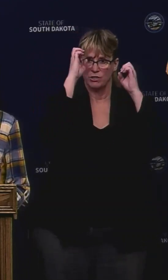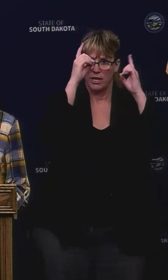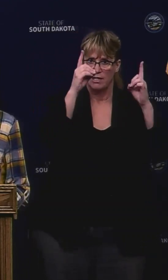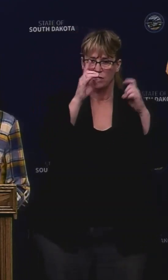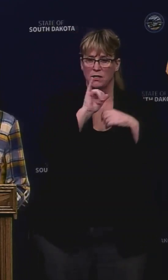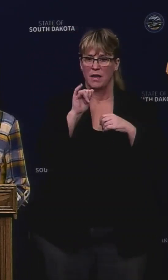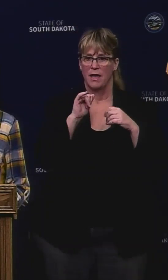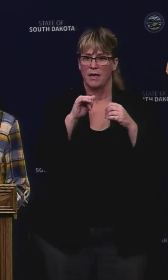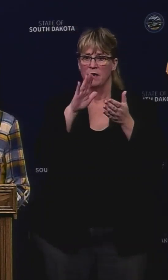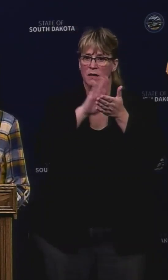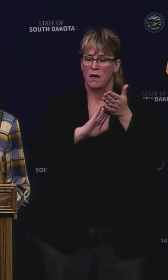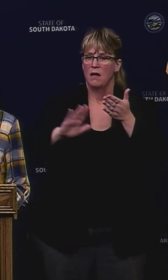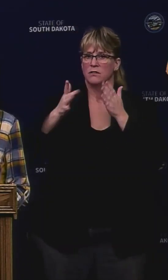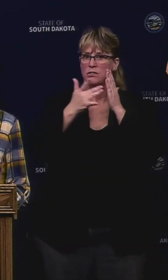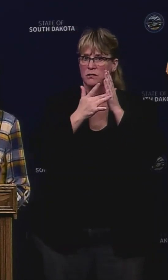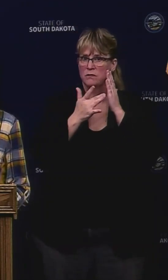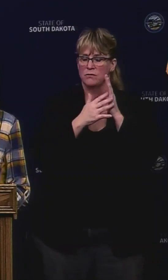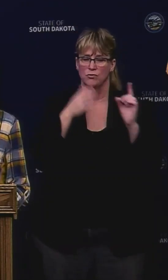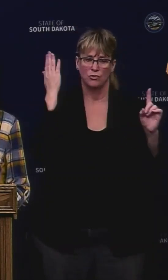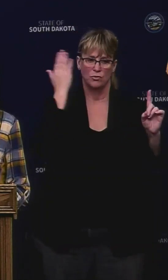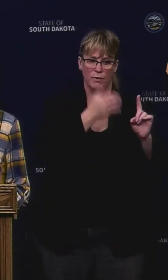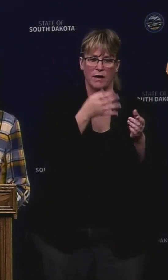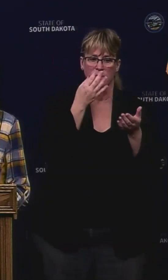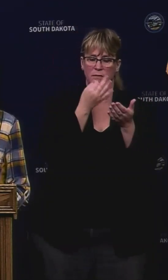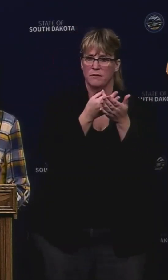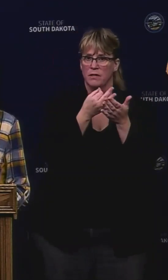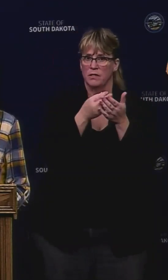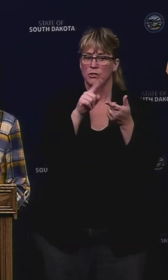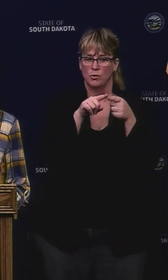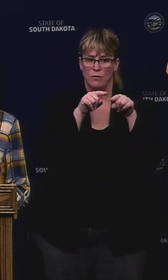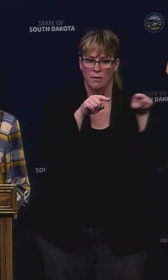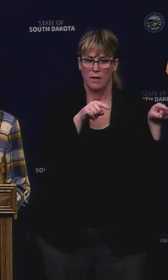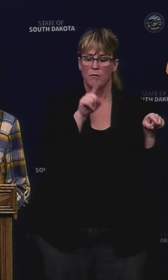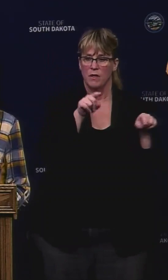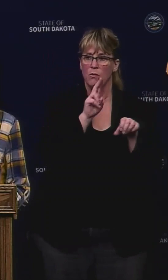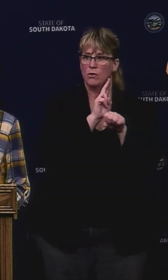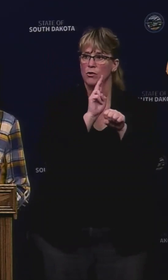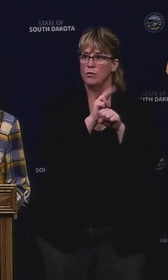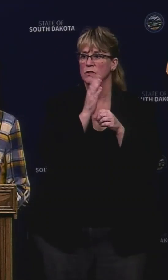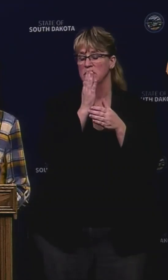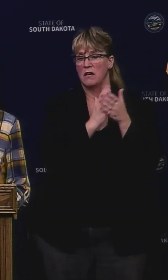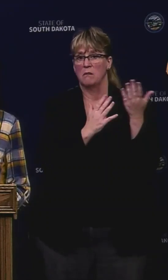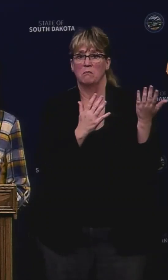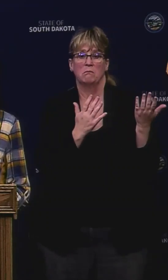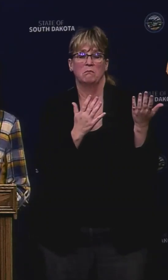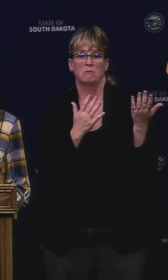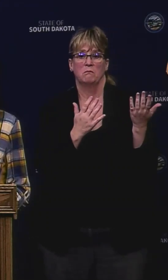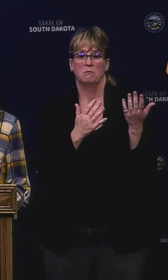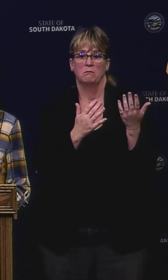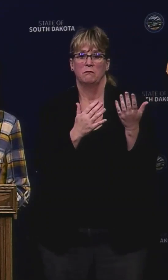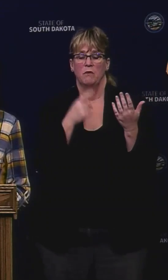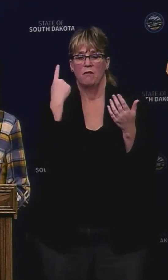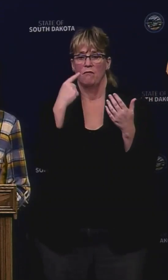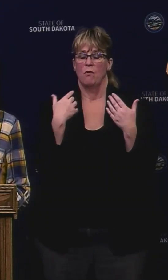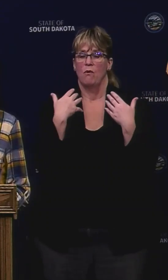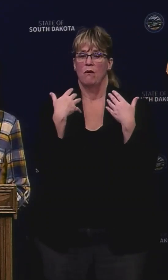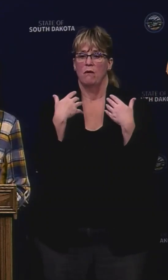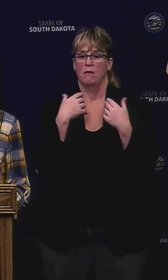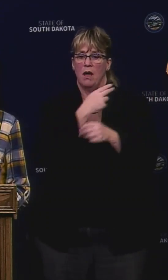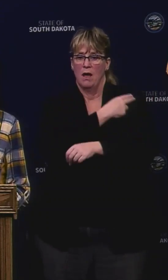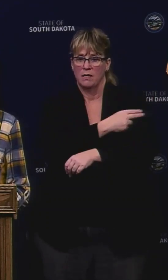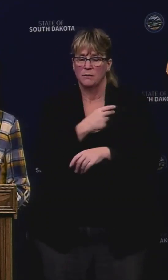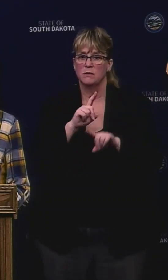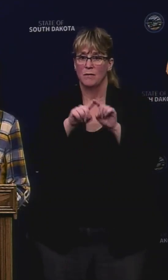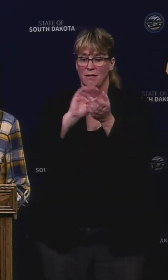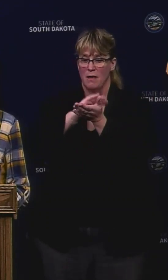such as higher education, direct funding that goes to them that they will utilize, some to healthcare organizations.